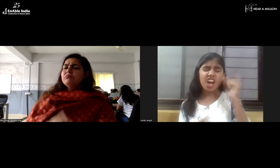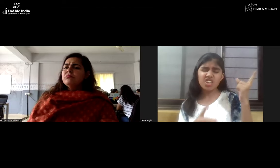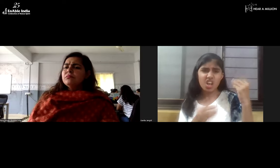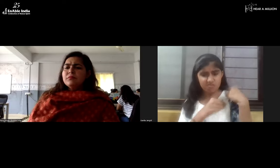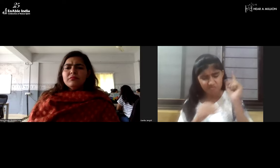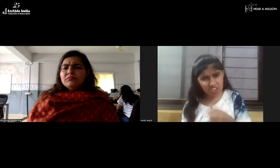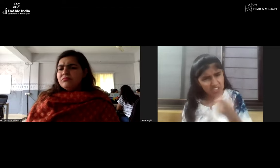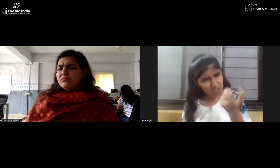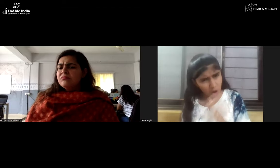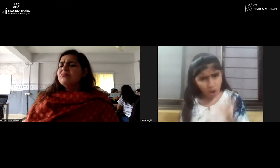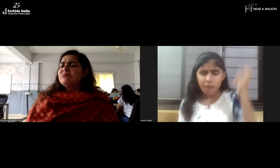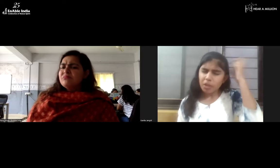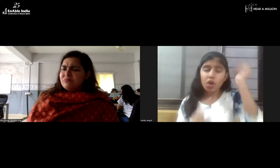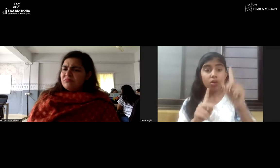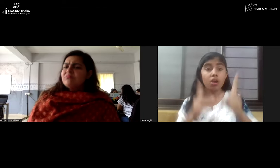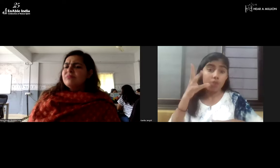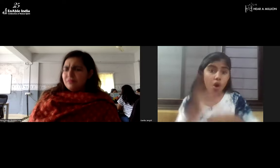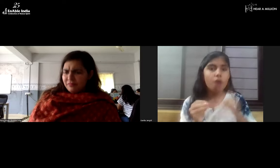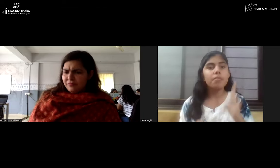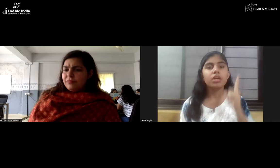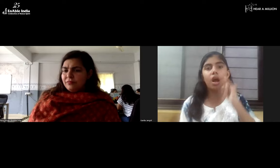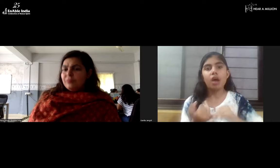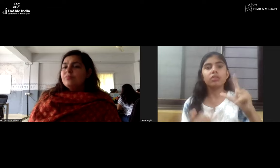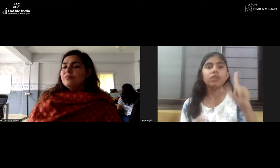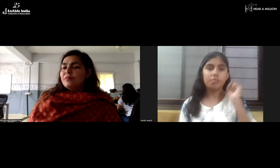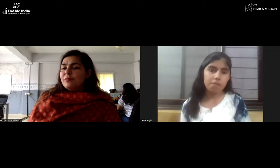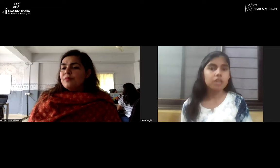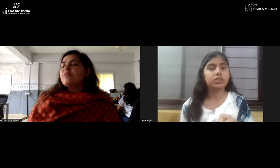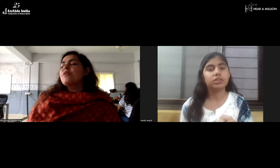I'm class 6 student, part of the Orjet Foundation.